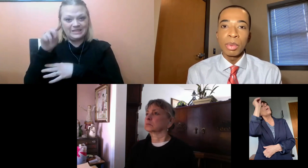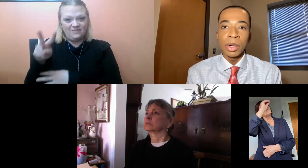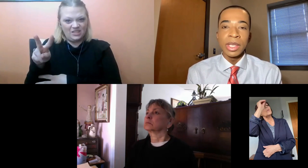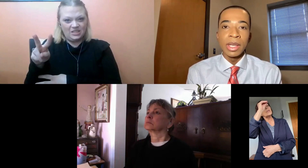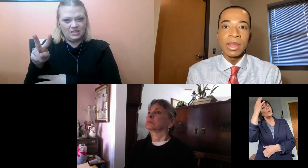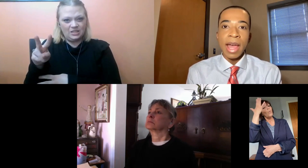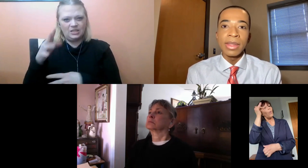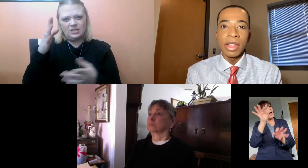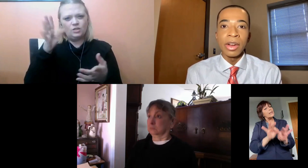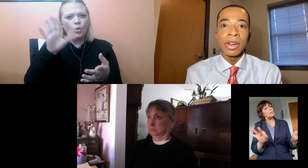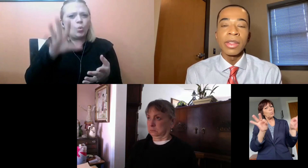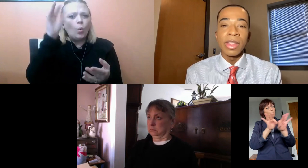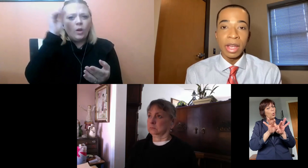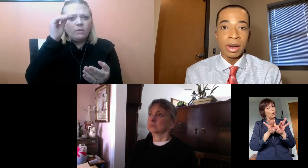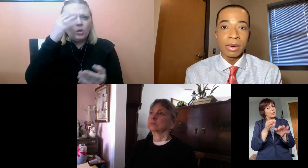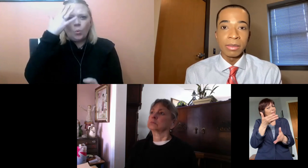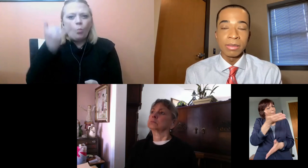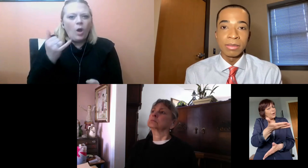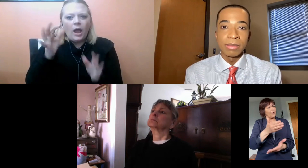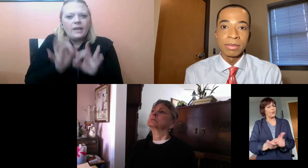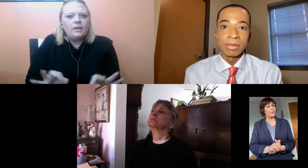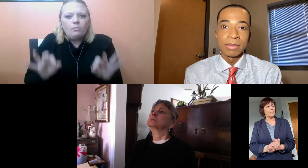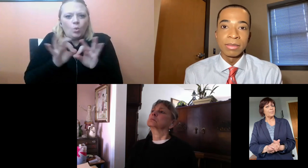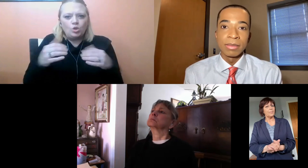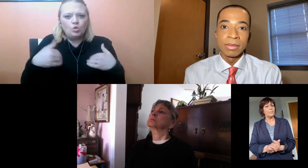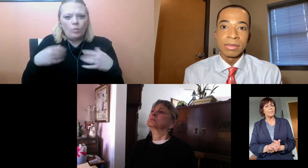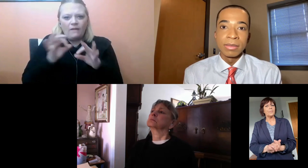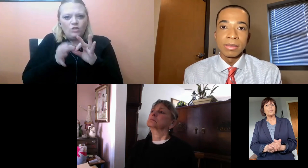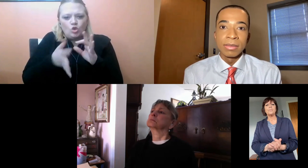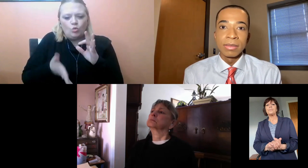is it important that they're there?